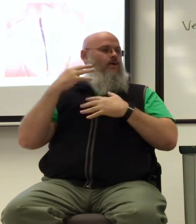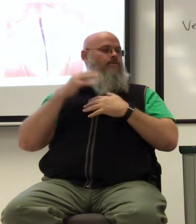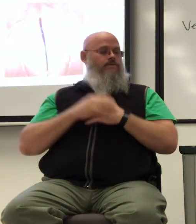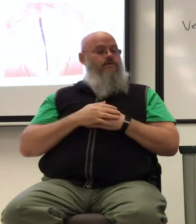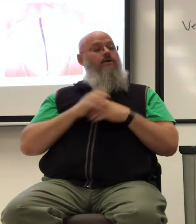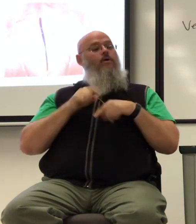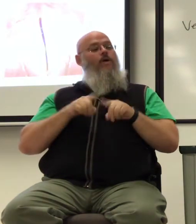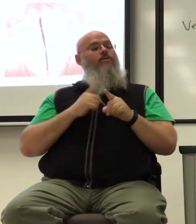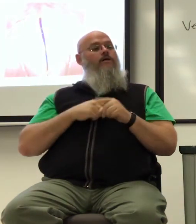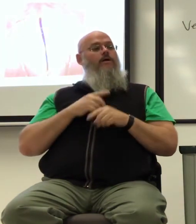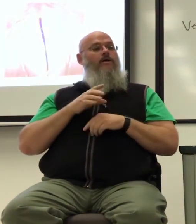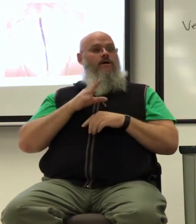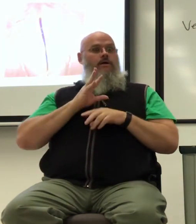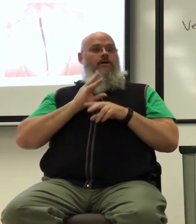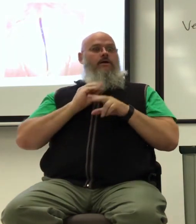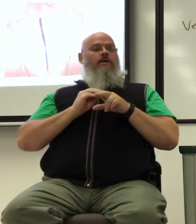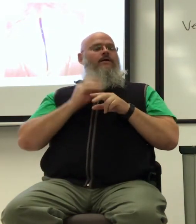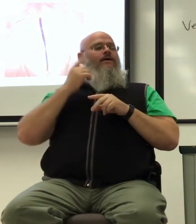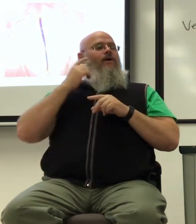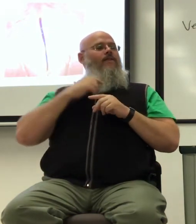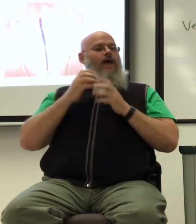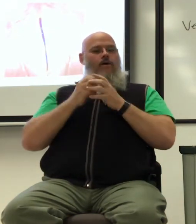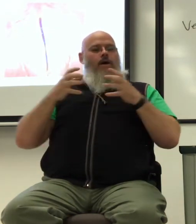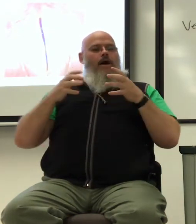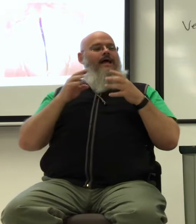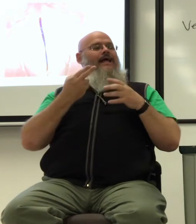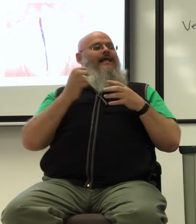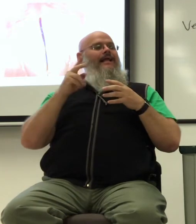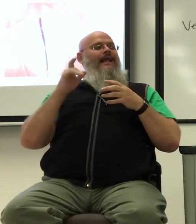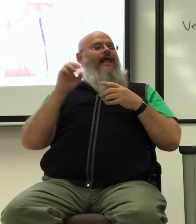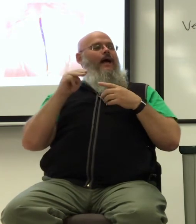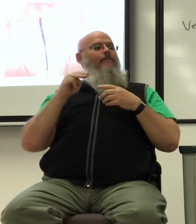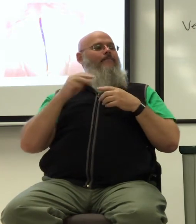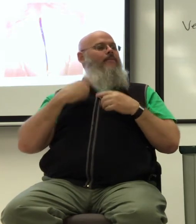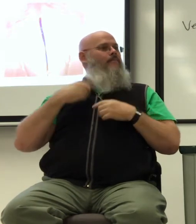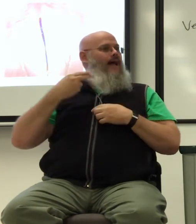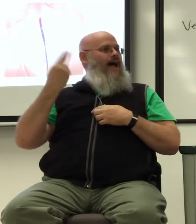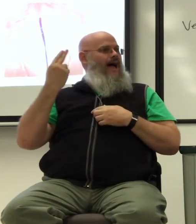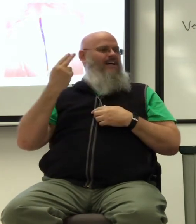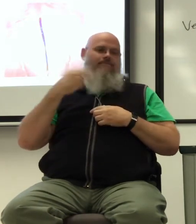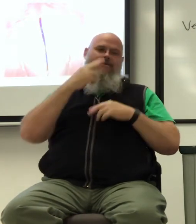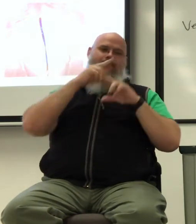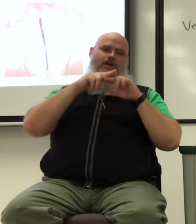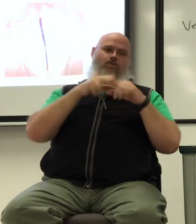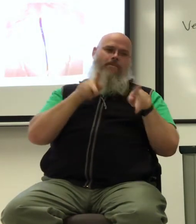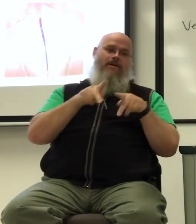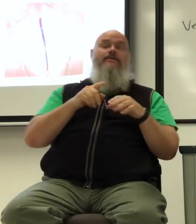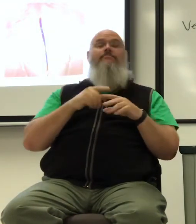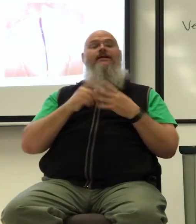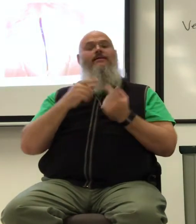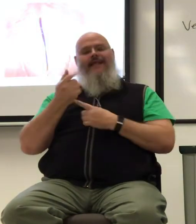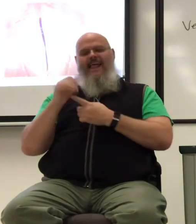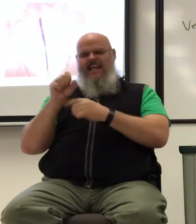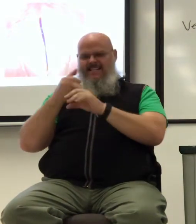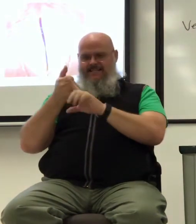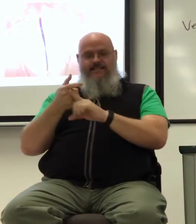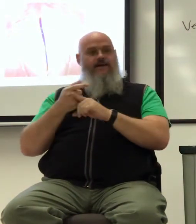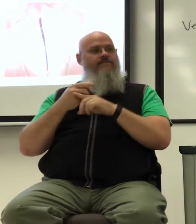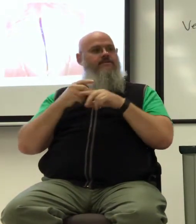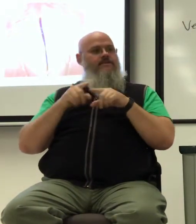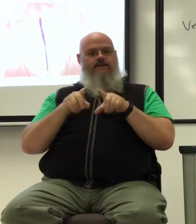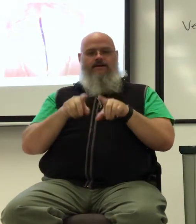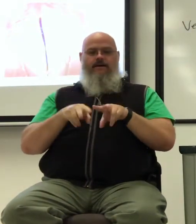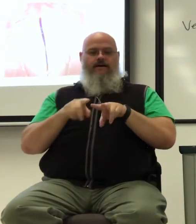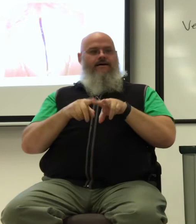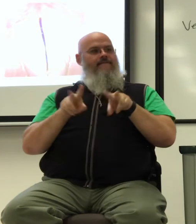you inhale that whole helium balloon, it makes your voice all high and whining, which is fun to do at parties. But the gas is like vibrating your cords